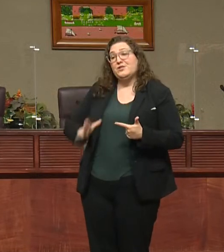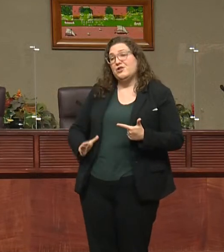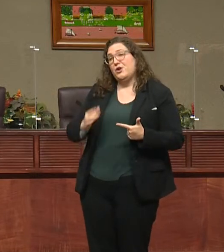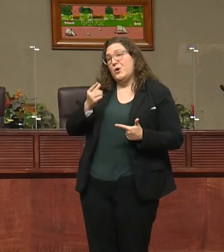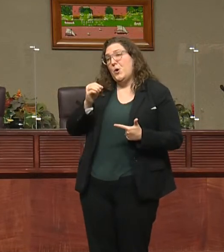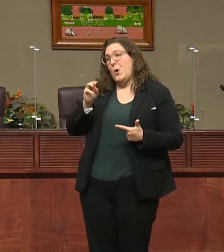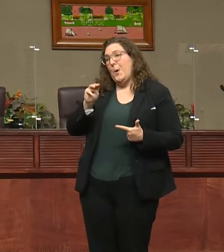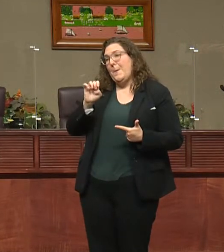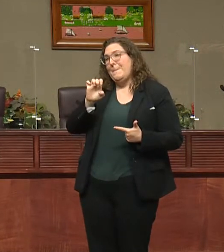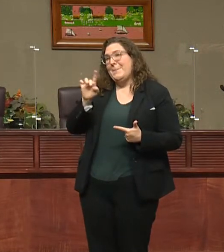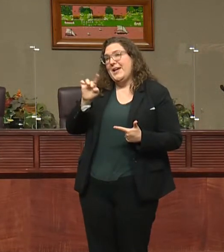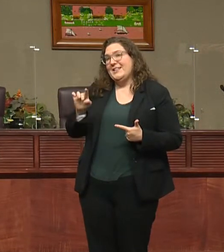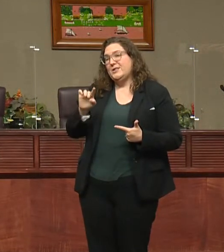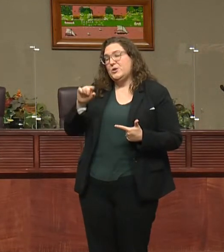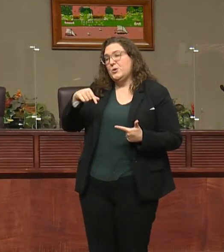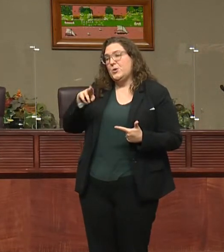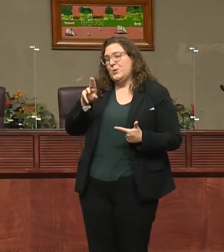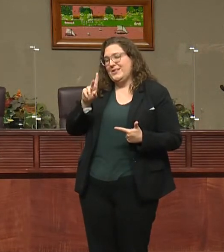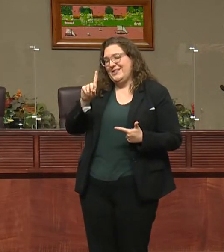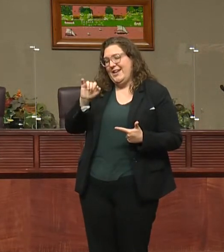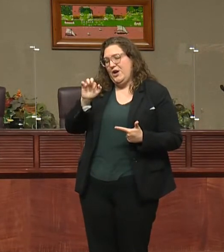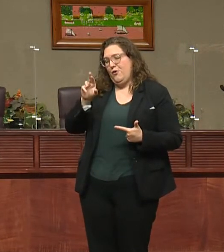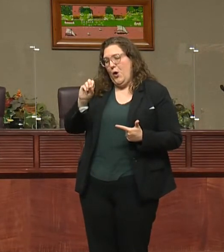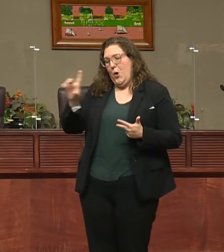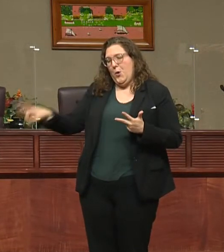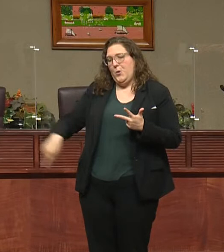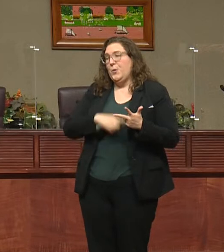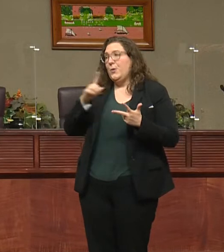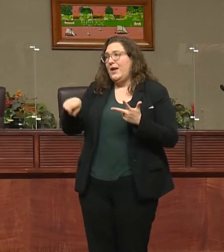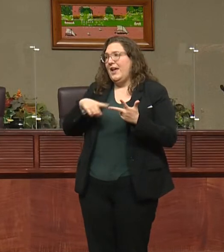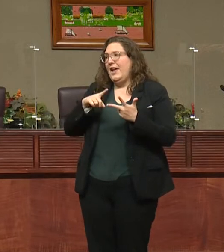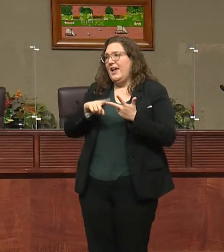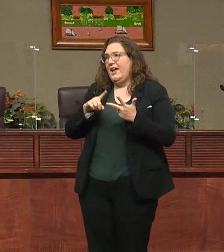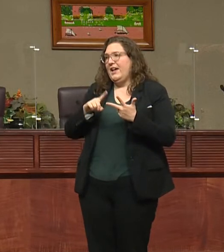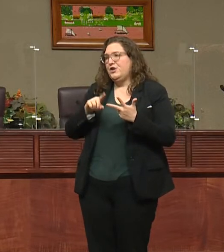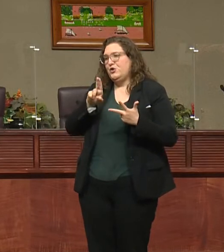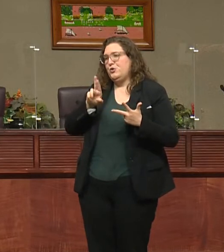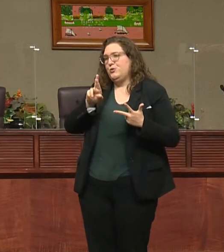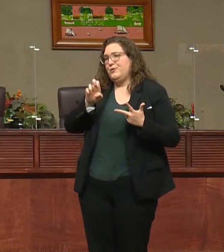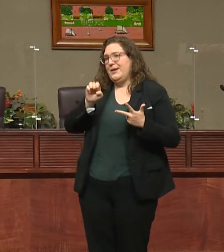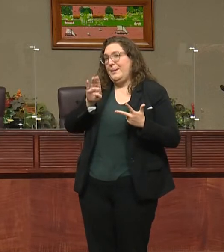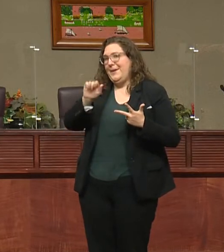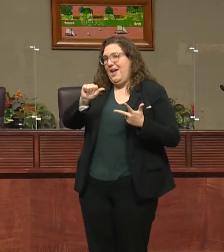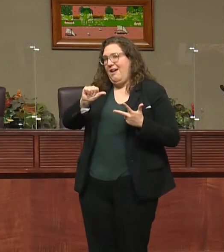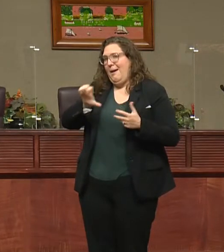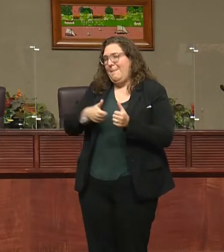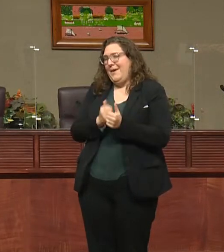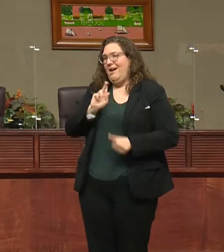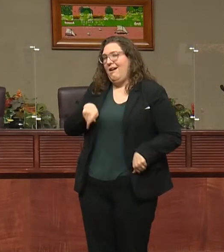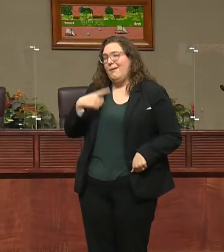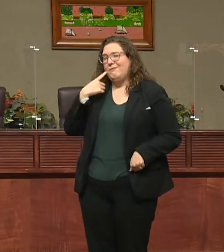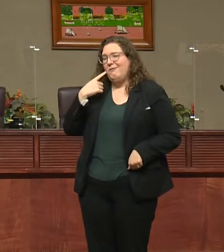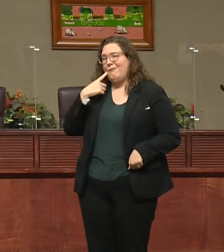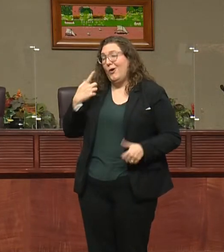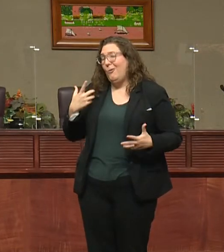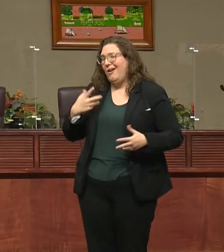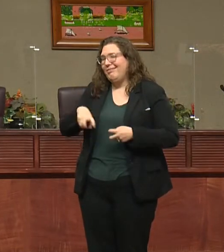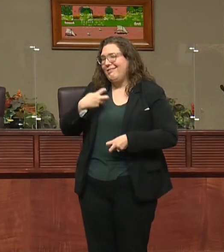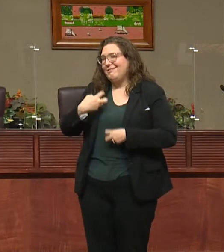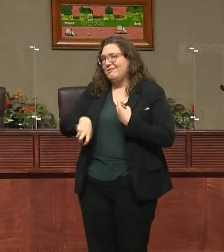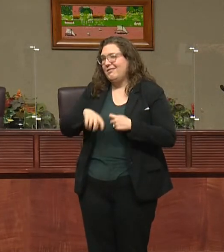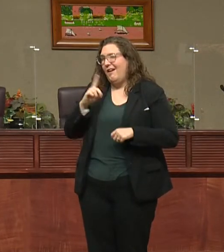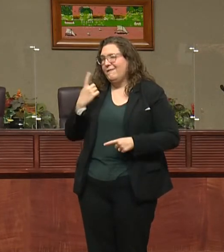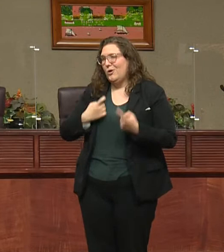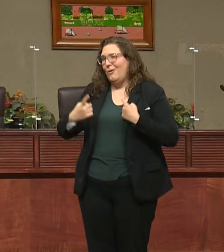Gomez-Cordero, who have joined us. They're here for backup to answer the tough questions. We have Mr. Tim Boldig, our compliance